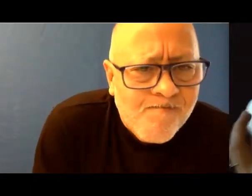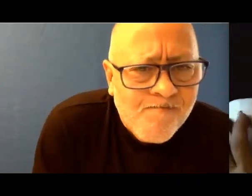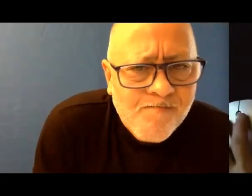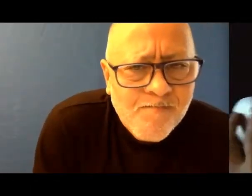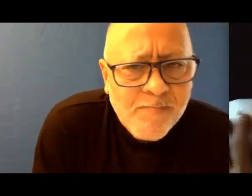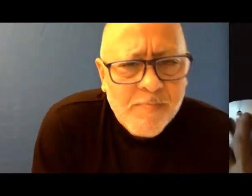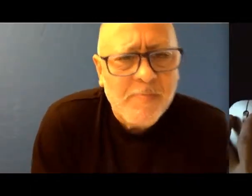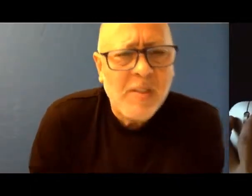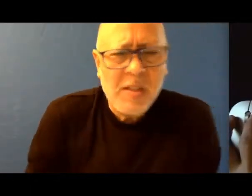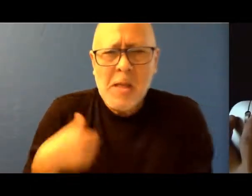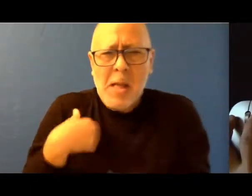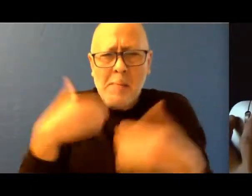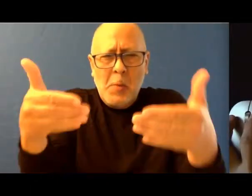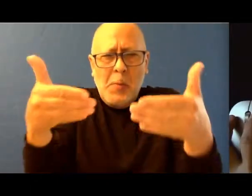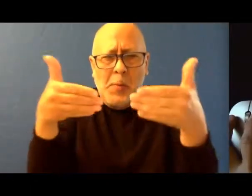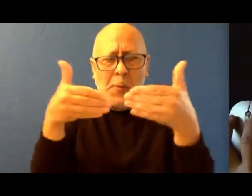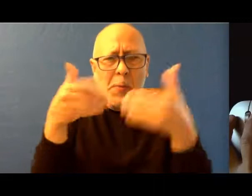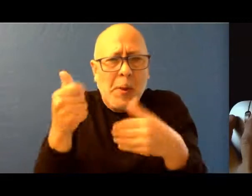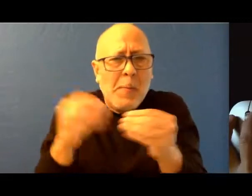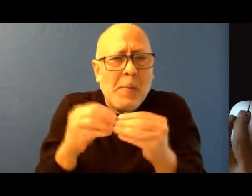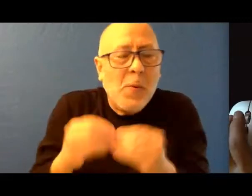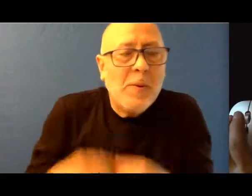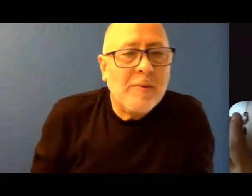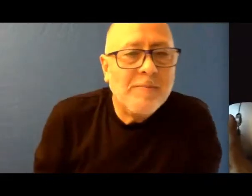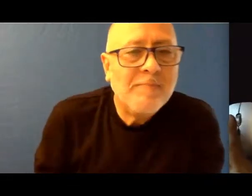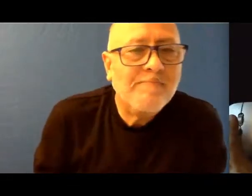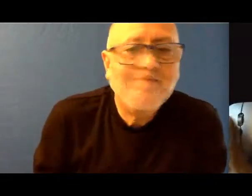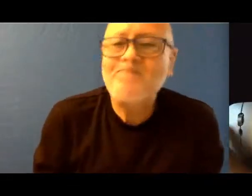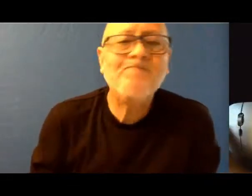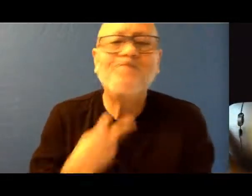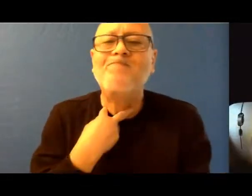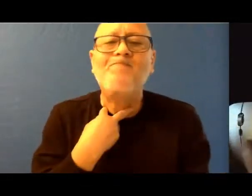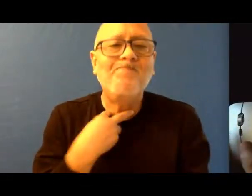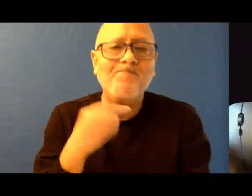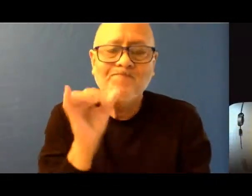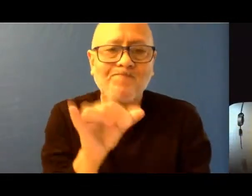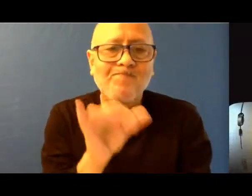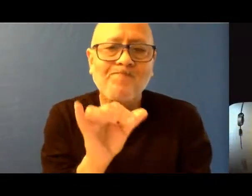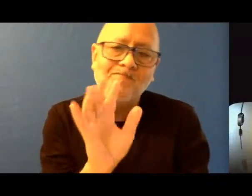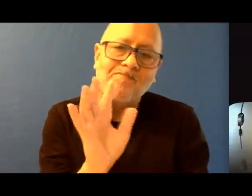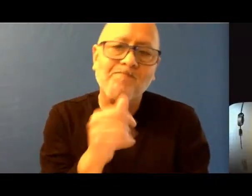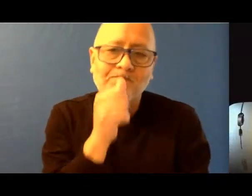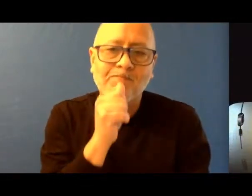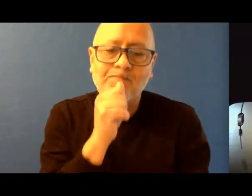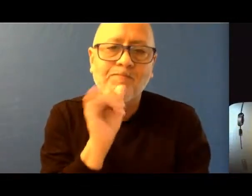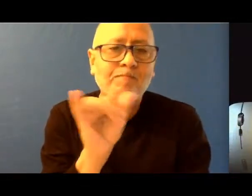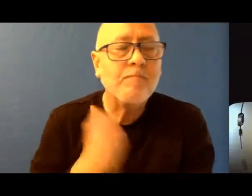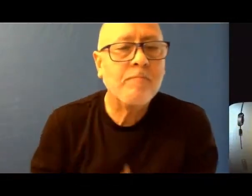to zoom in just a little bit more. Oh, I can't. So we're going to Make do with what we have.